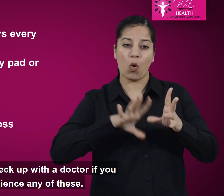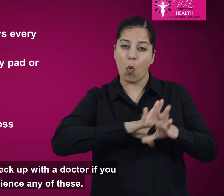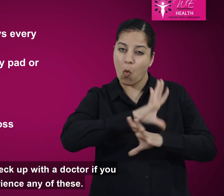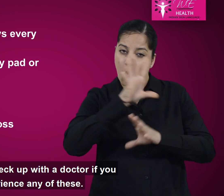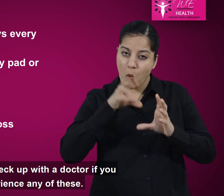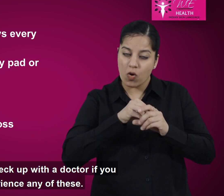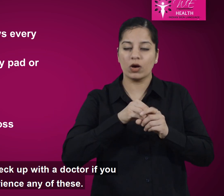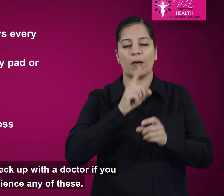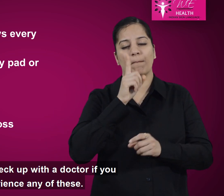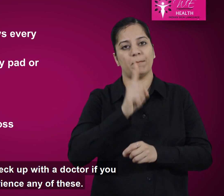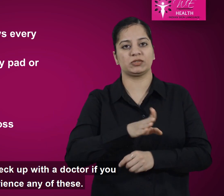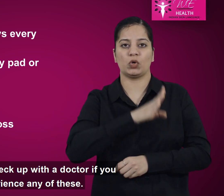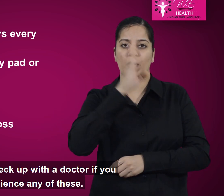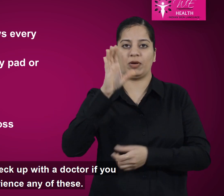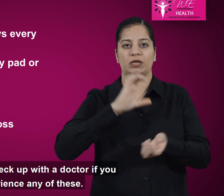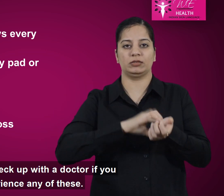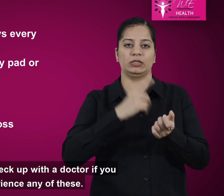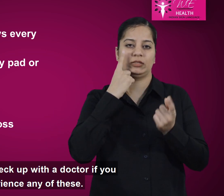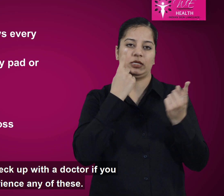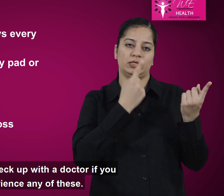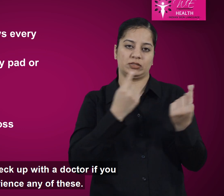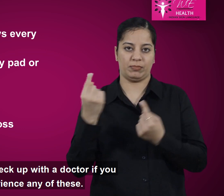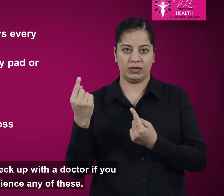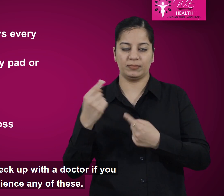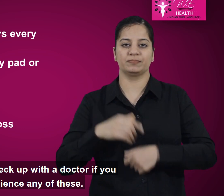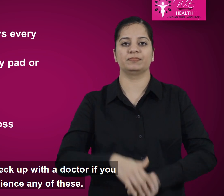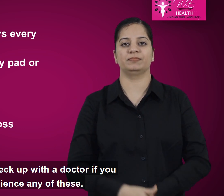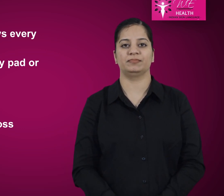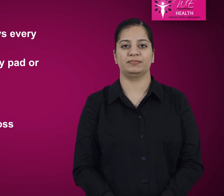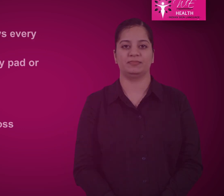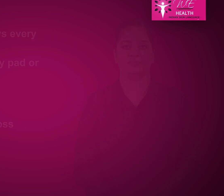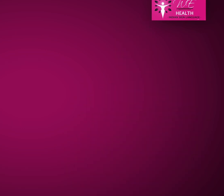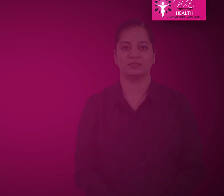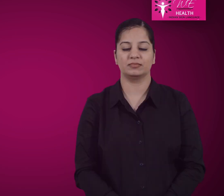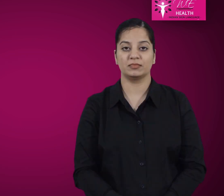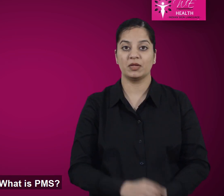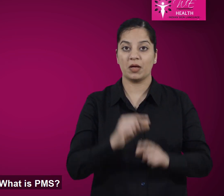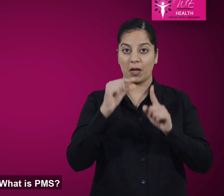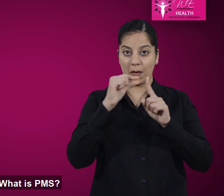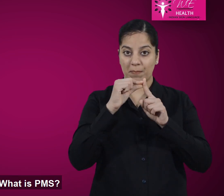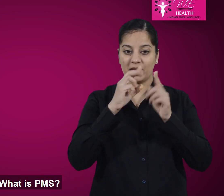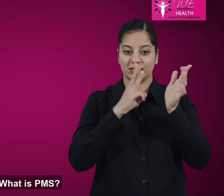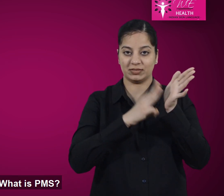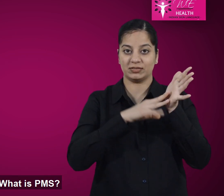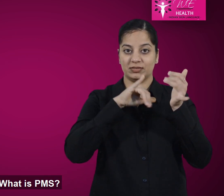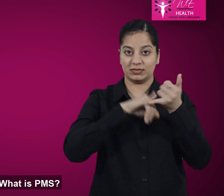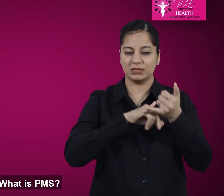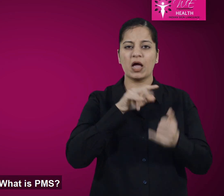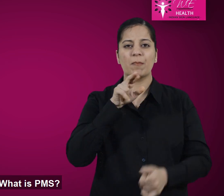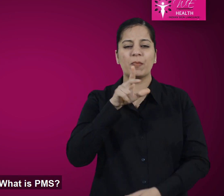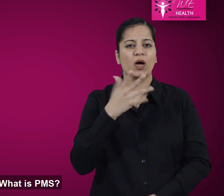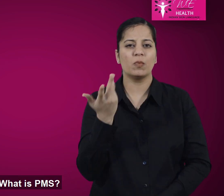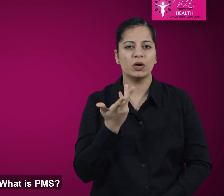You must check up with a doctor if you experience any of these. What is PMS?